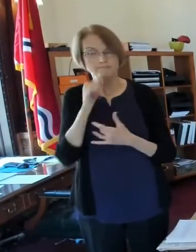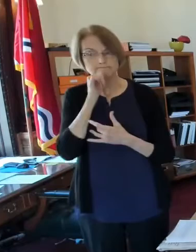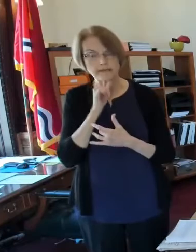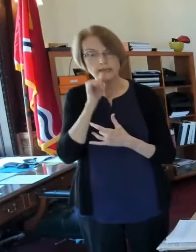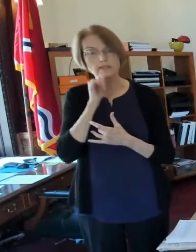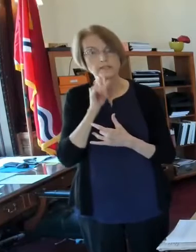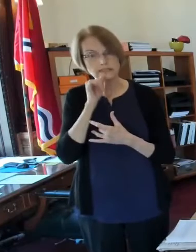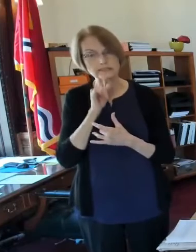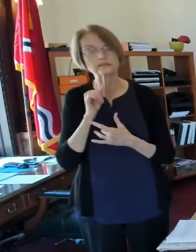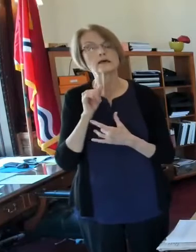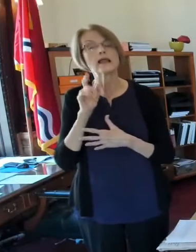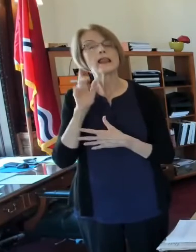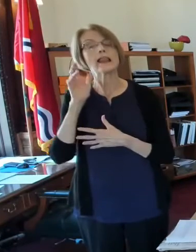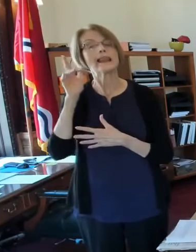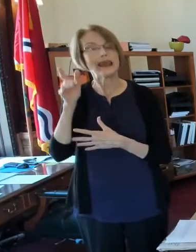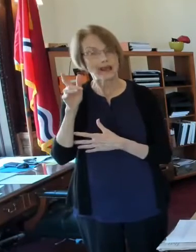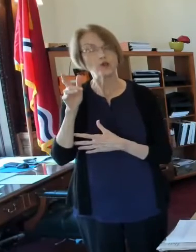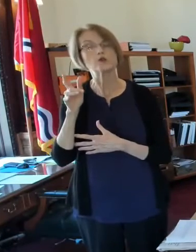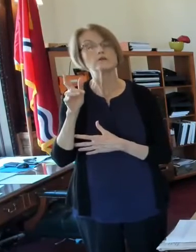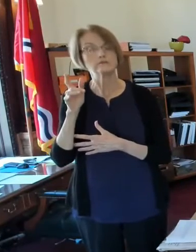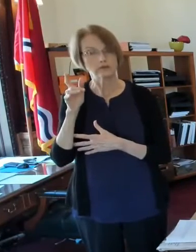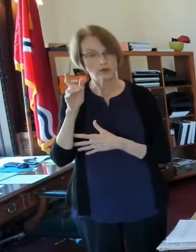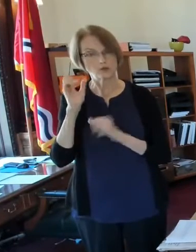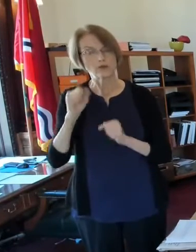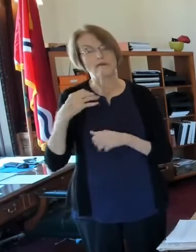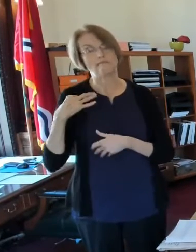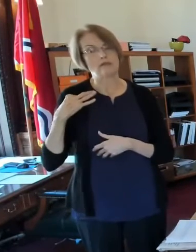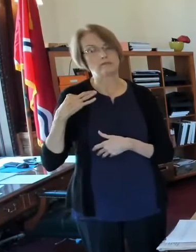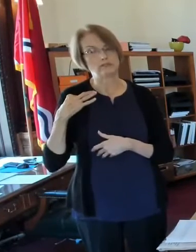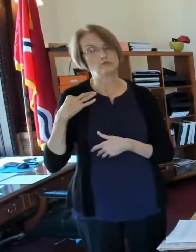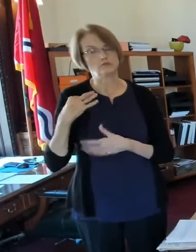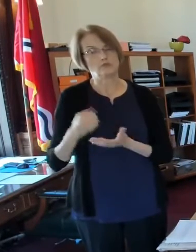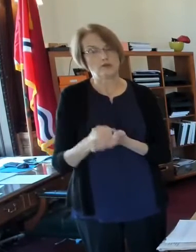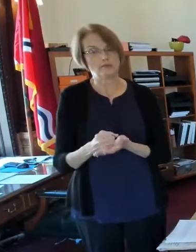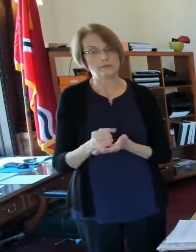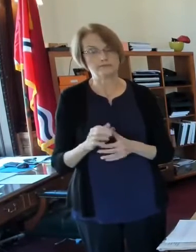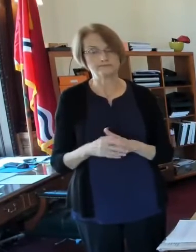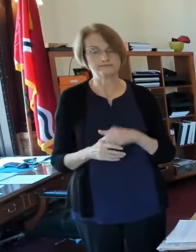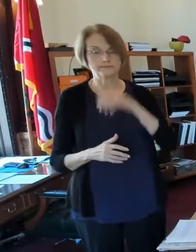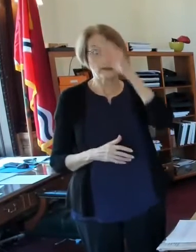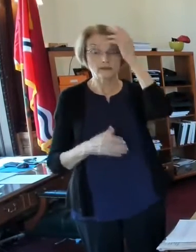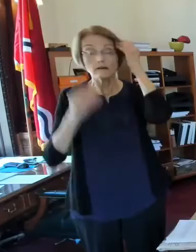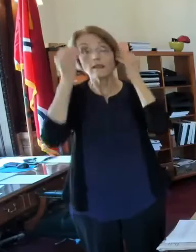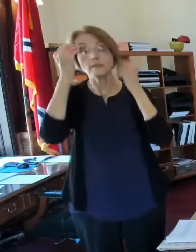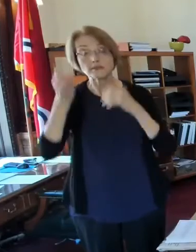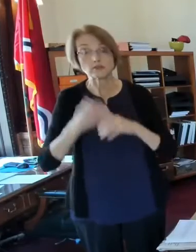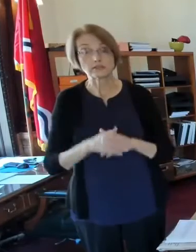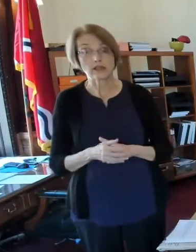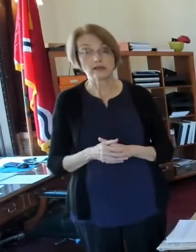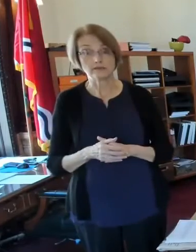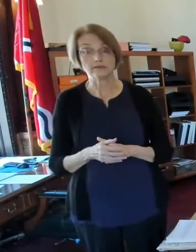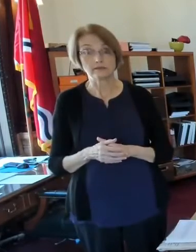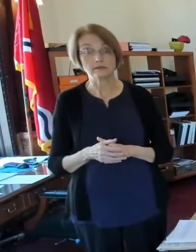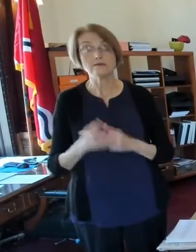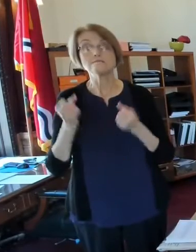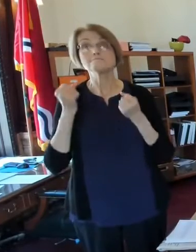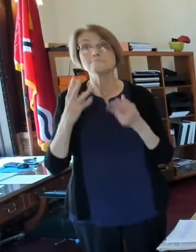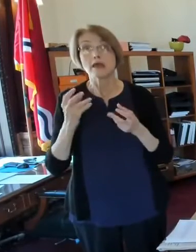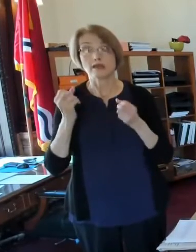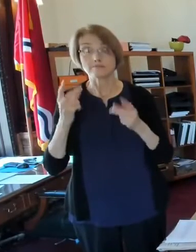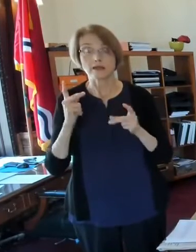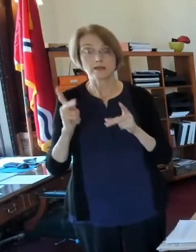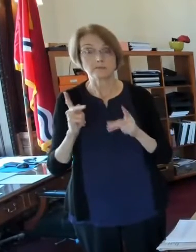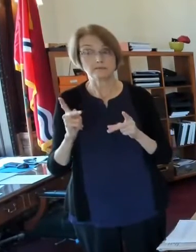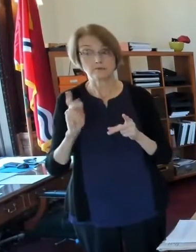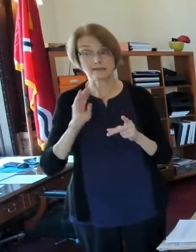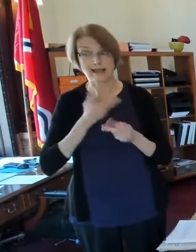there will be volunteer opportunities, and as there always are. And let me just say, there are many, many people in